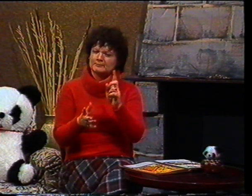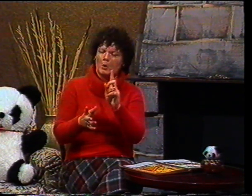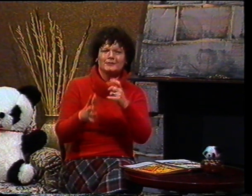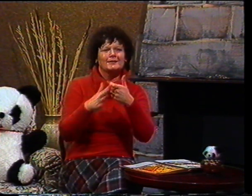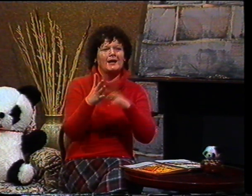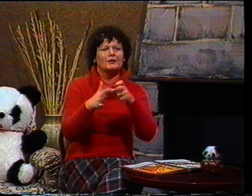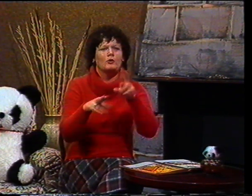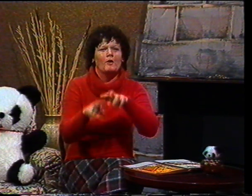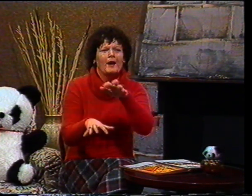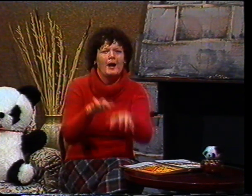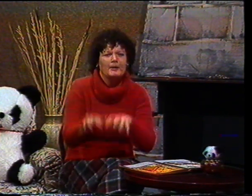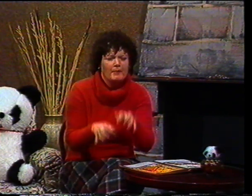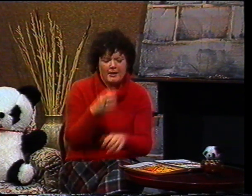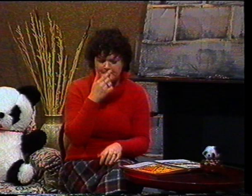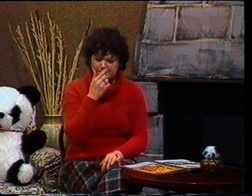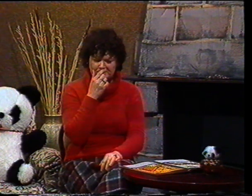what kind of animal will I have?